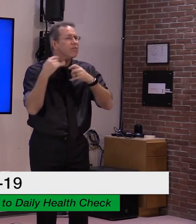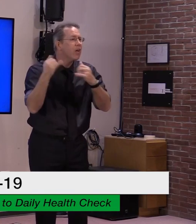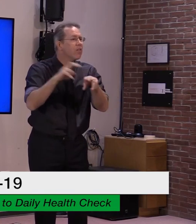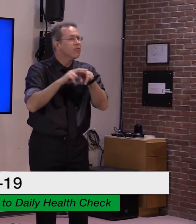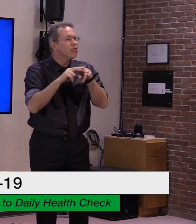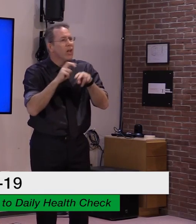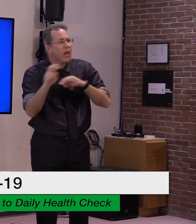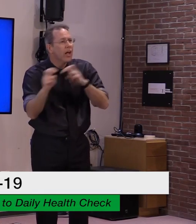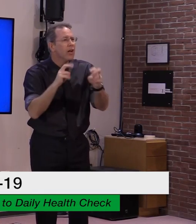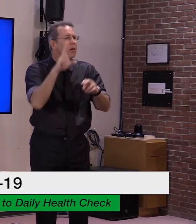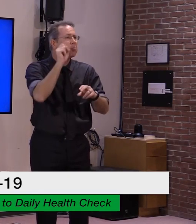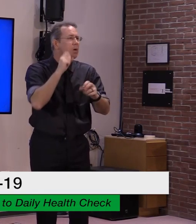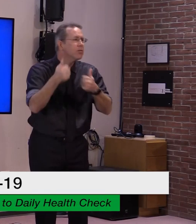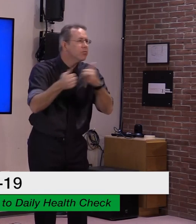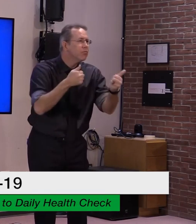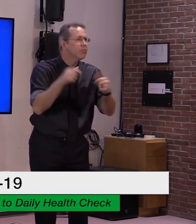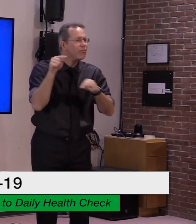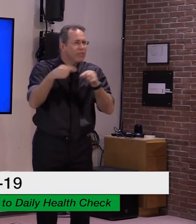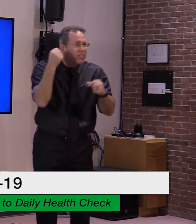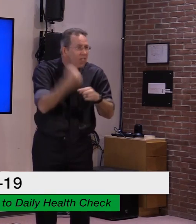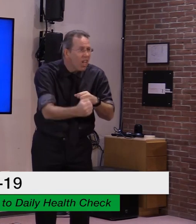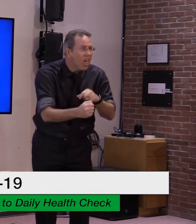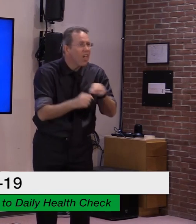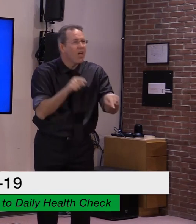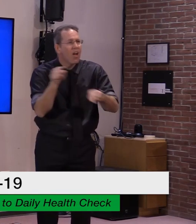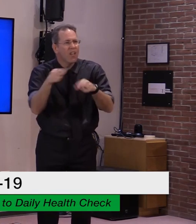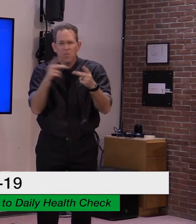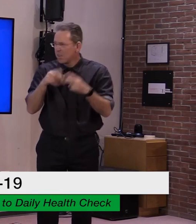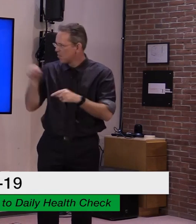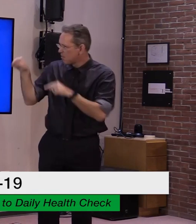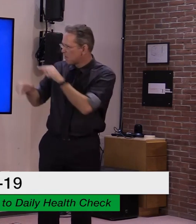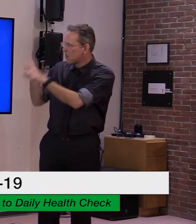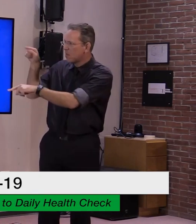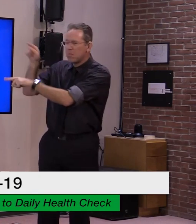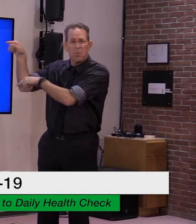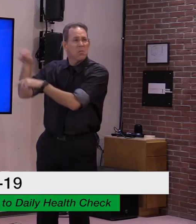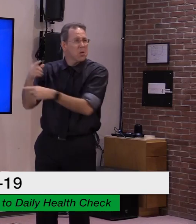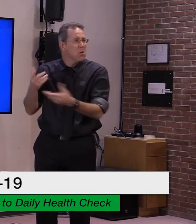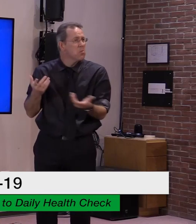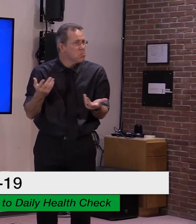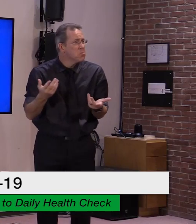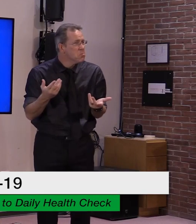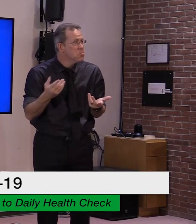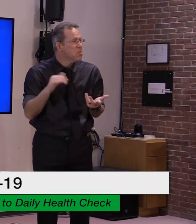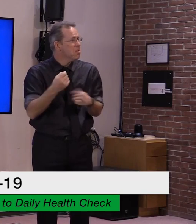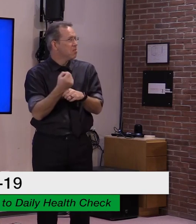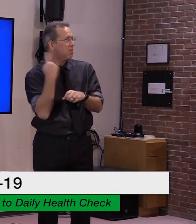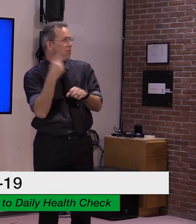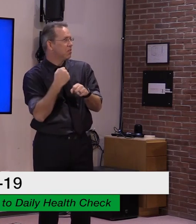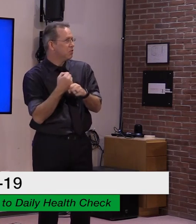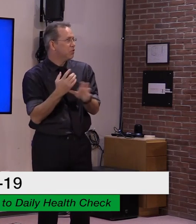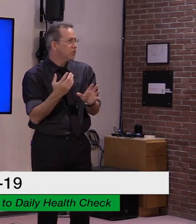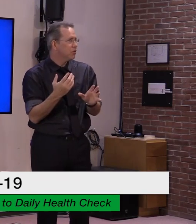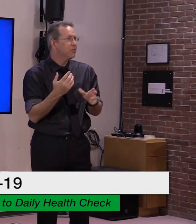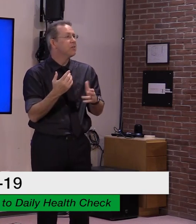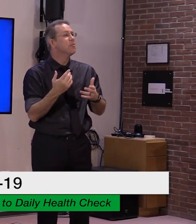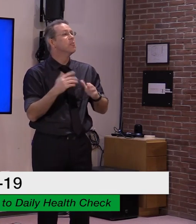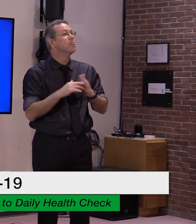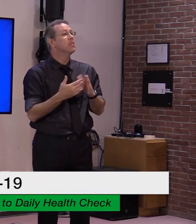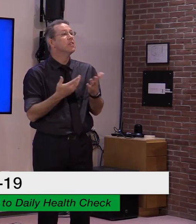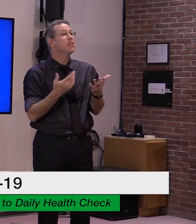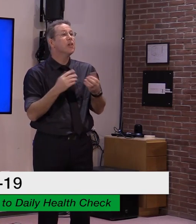vermont during last thanksgiving weekend with a number just slightly smaller of vermonters visiting other places around the